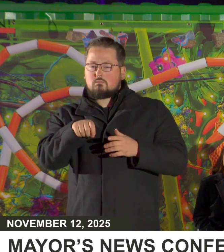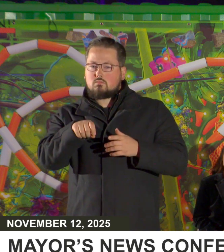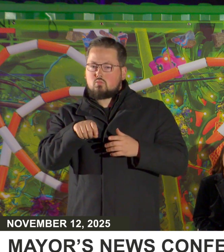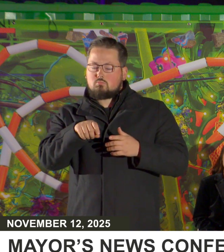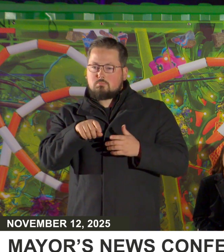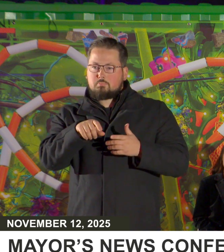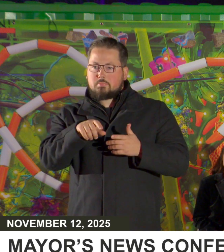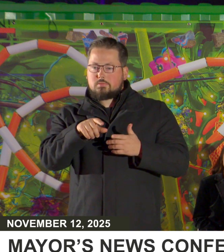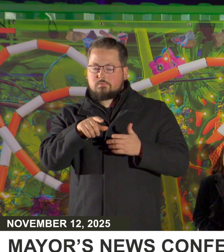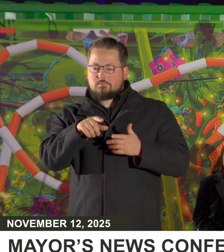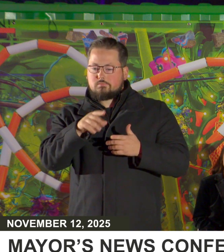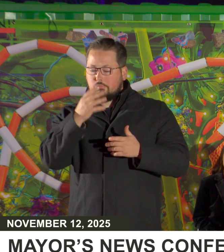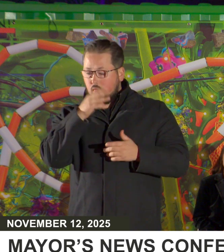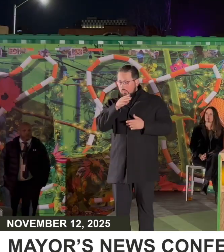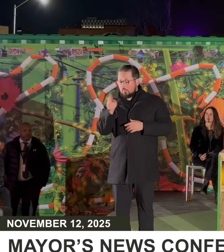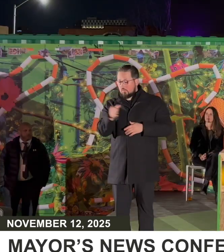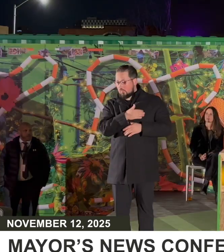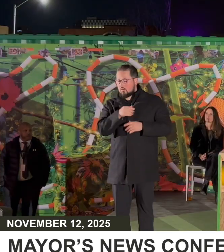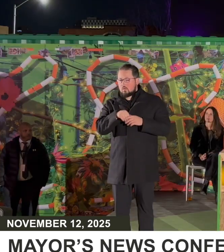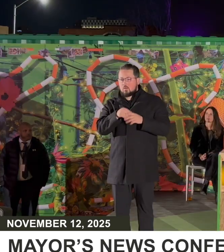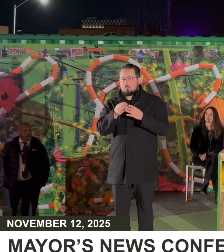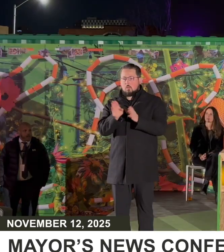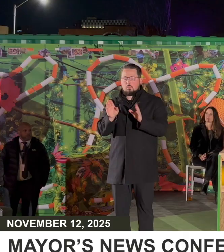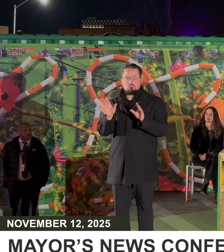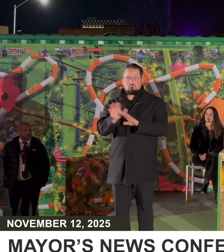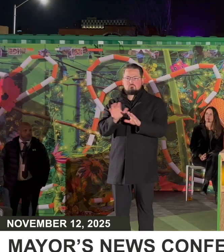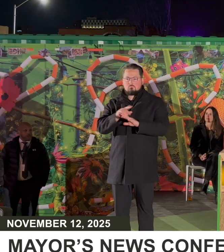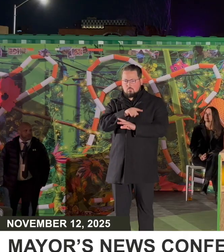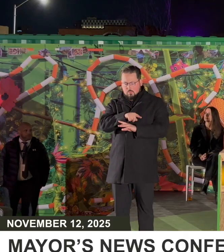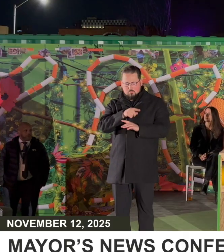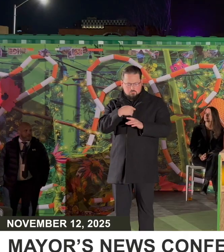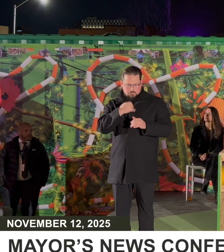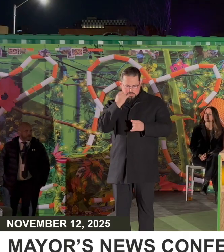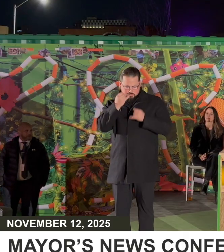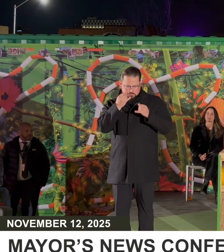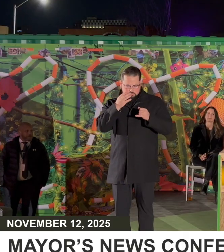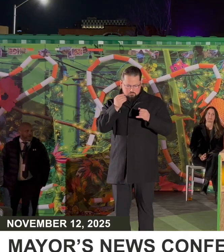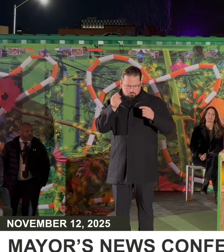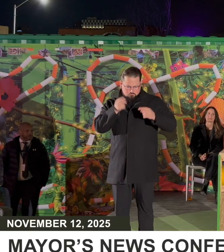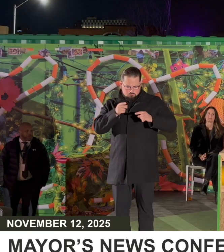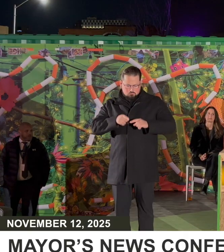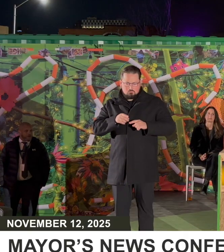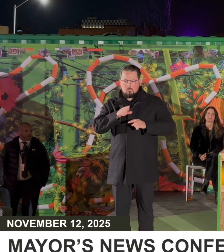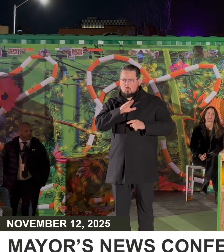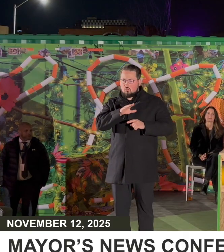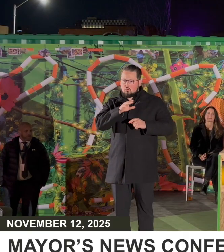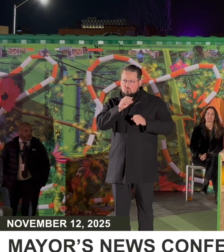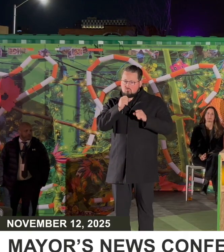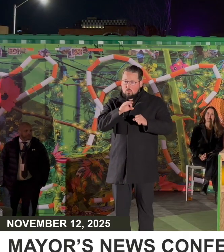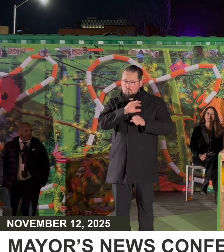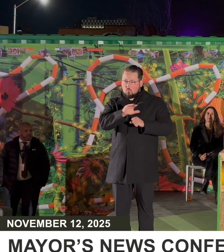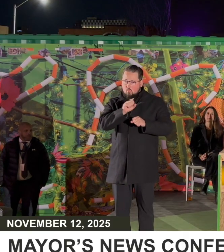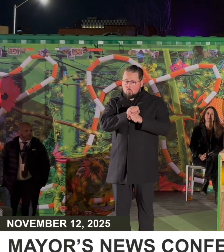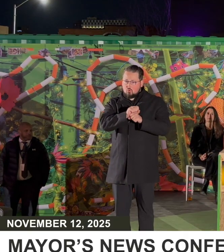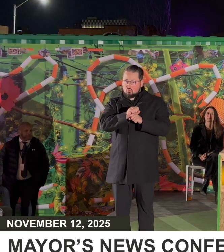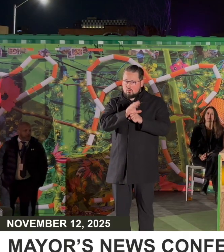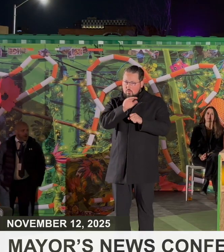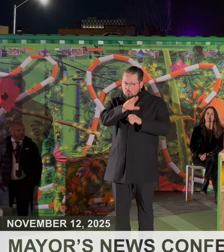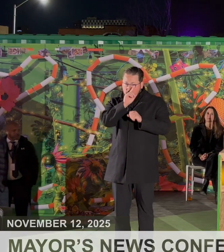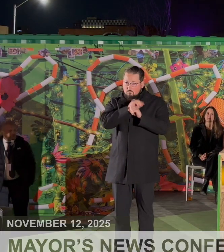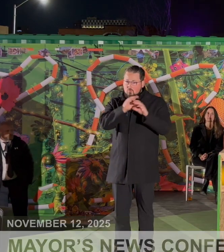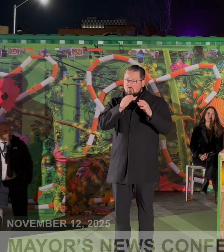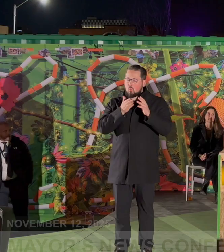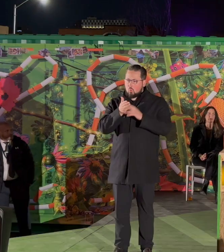compromised at all in the public realm. They've maintained the strength of their work, their vision throughout a pretty